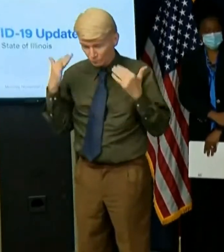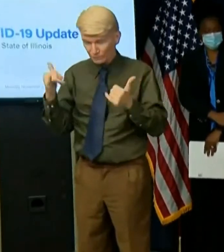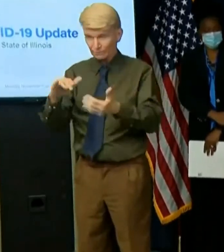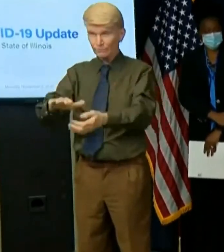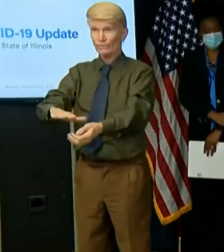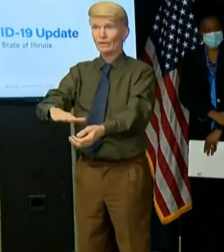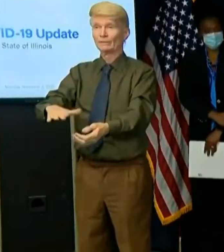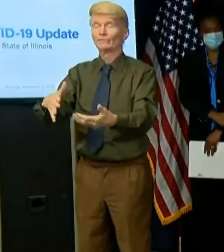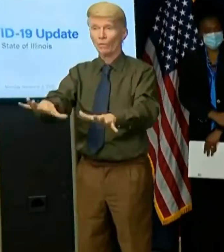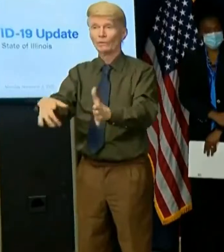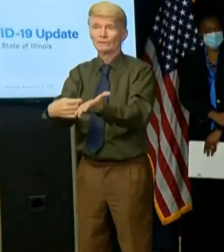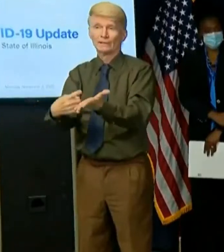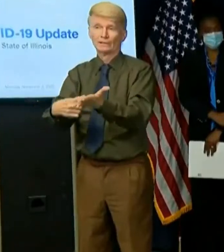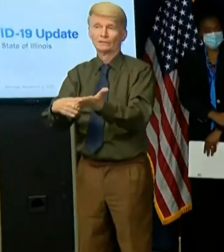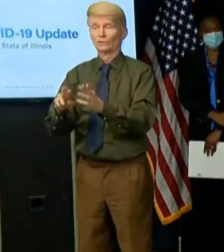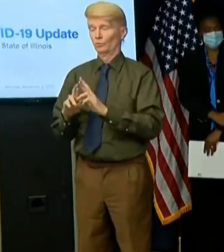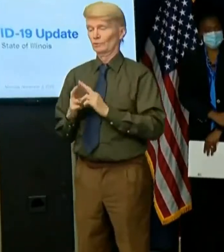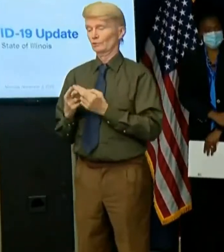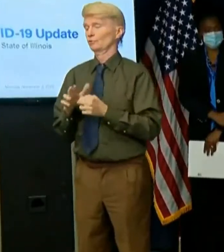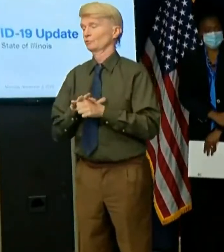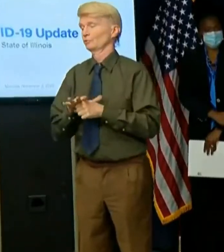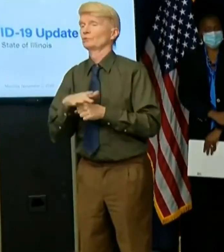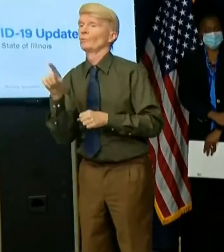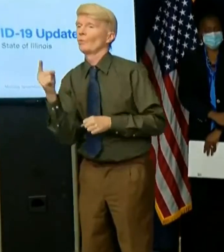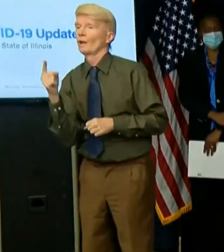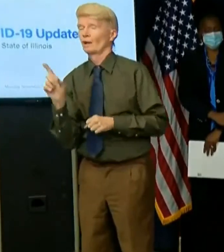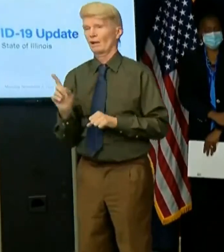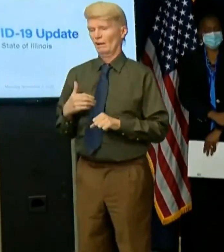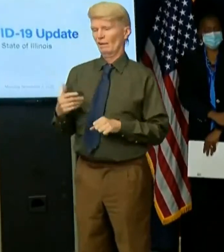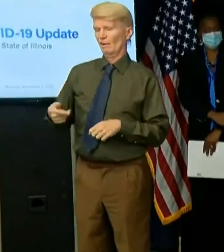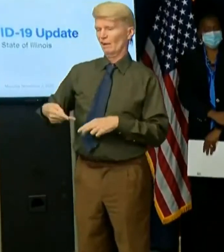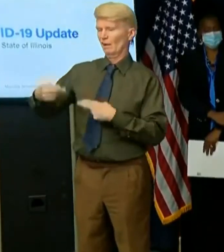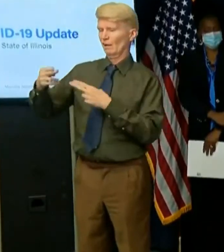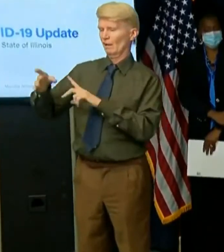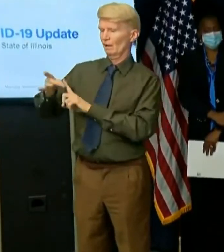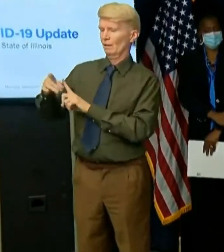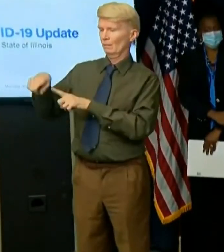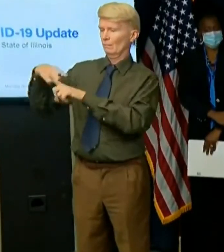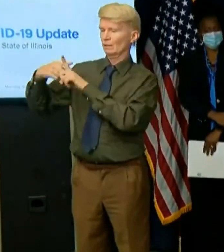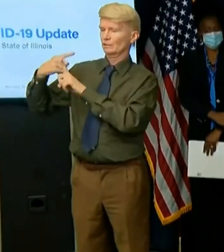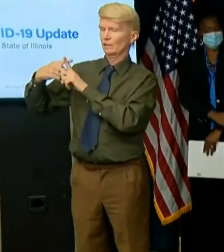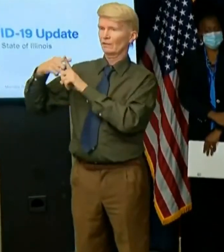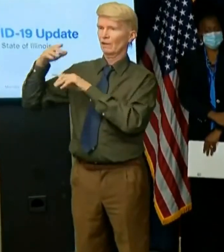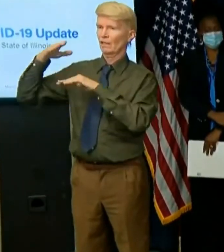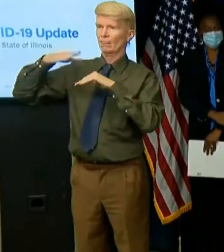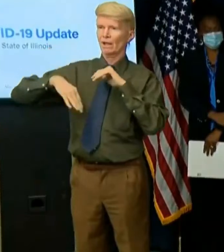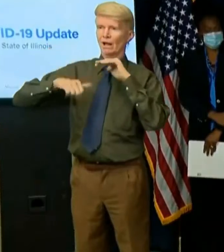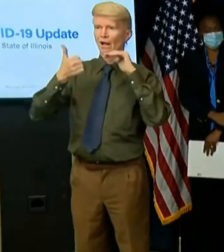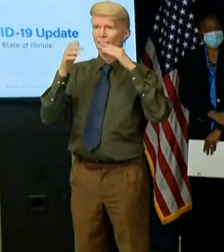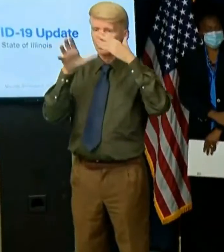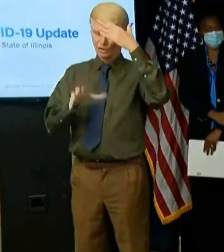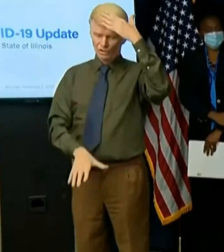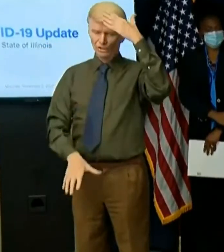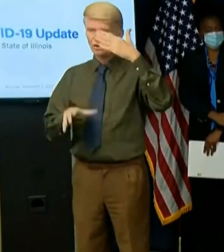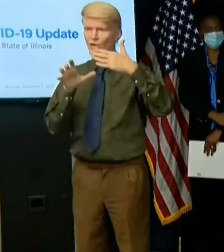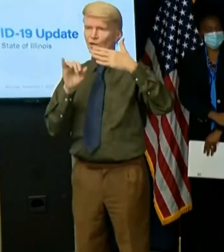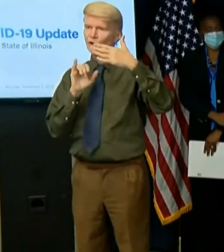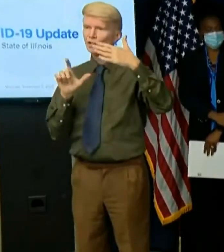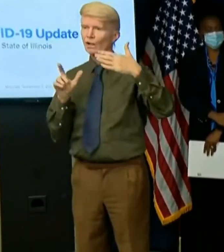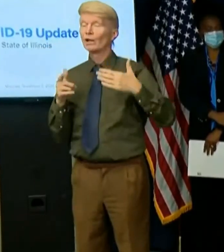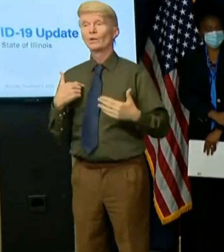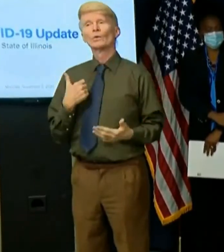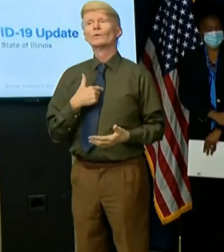Region 1, for example, where the positivity level is higher than any other in the state, we want